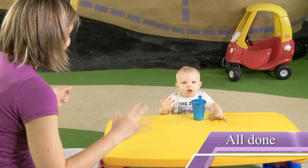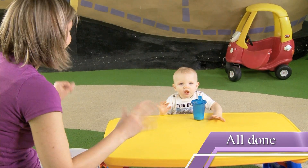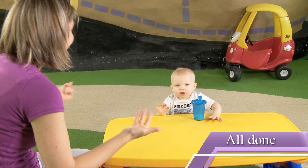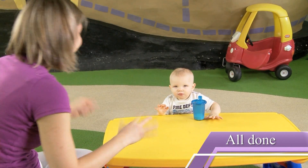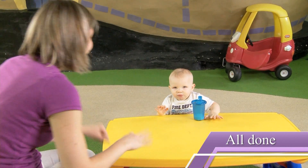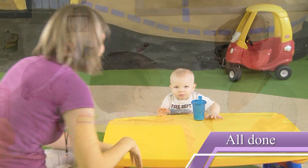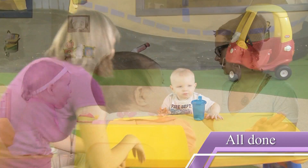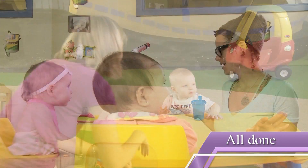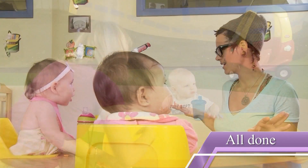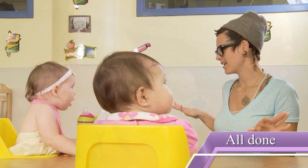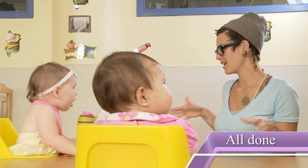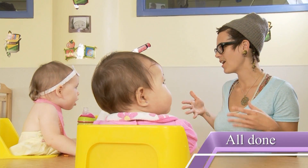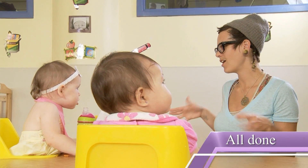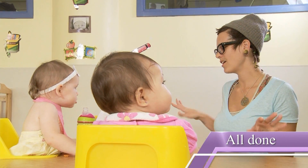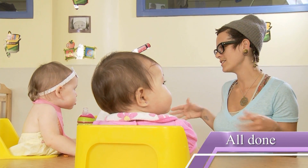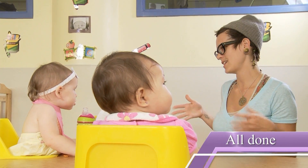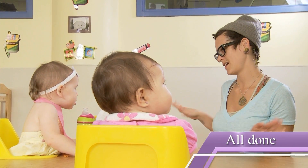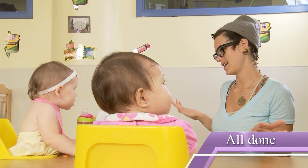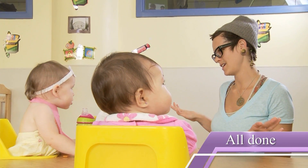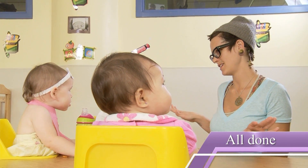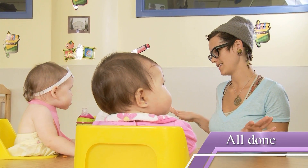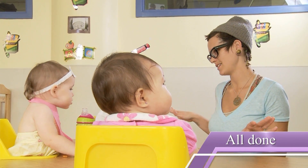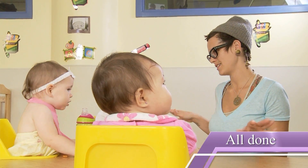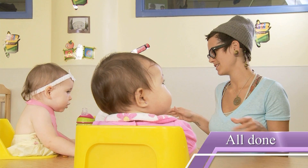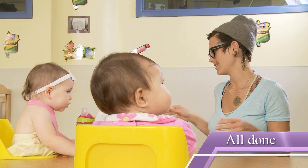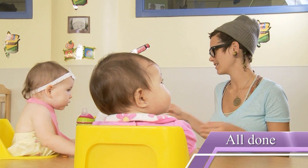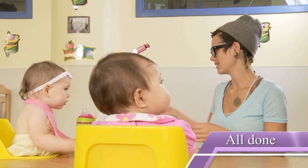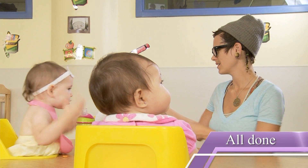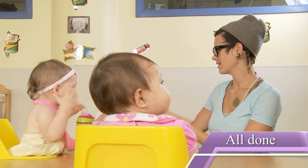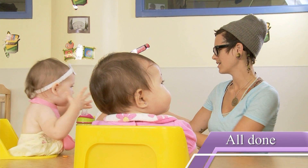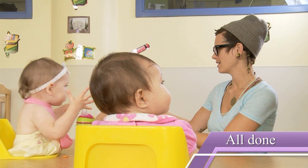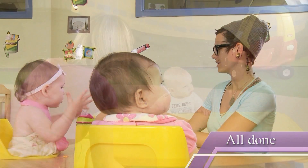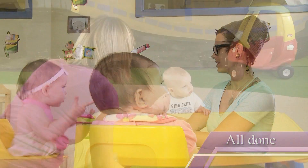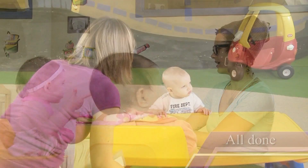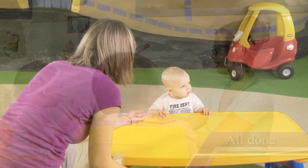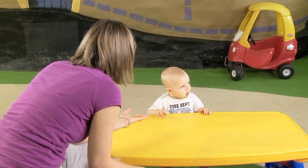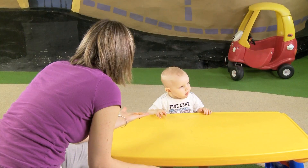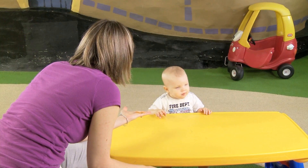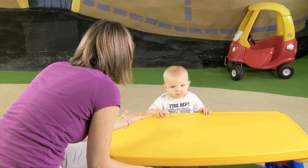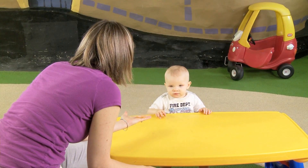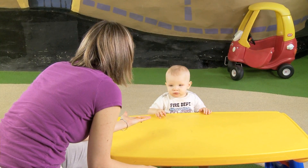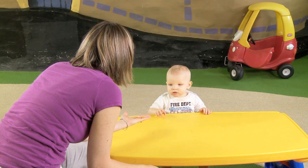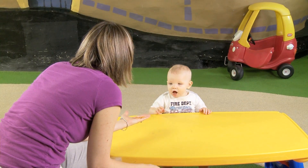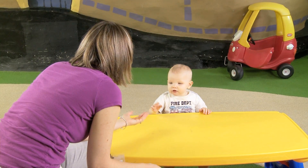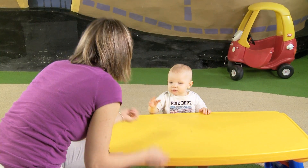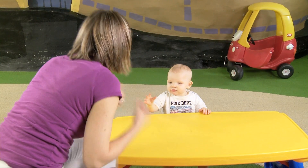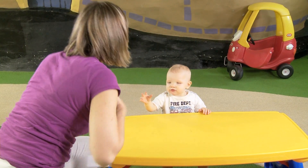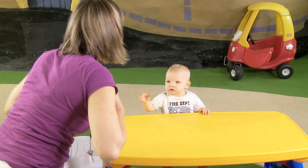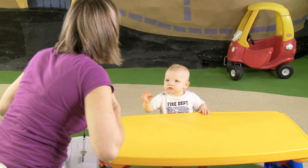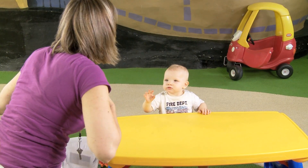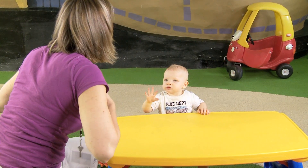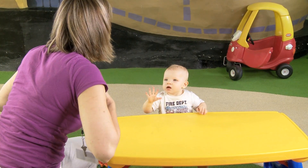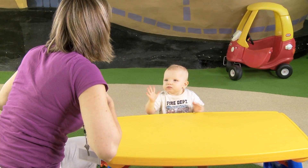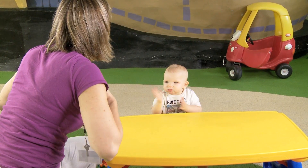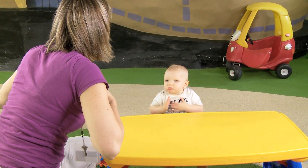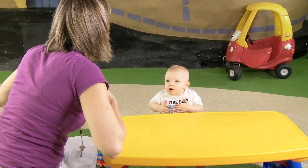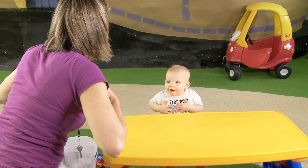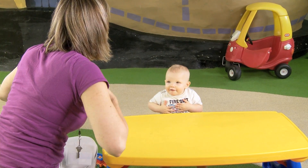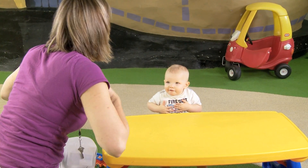facing in. Then turn the hands so that they are facing out. Want a cracker? You can also personalize your signing vocabulary for your